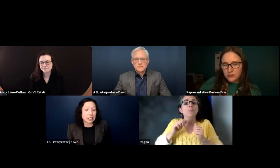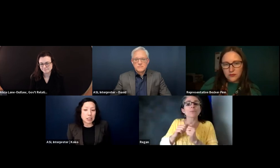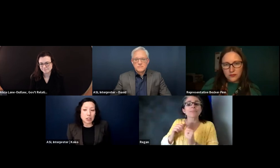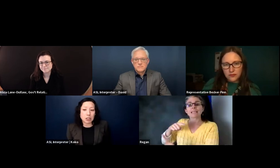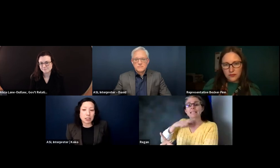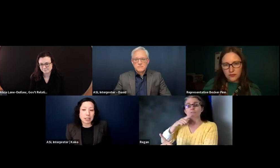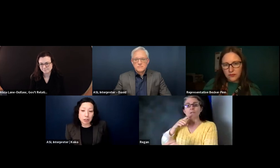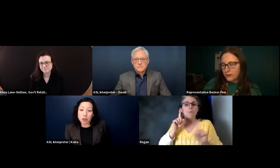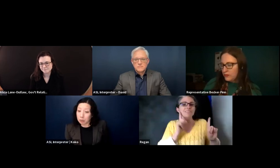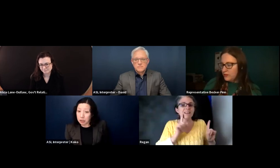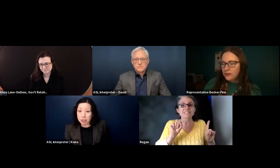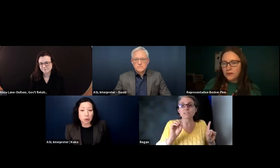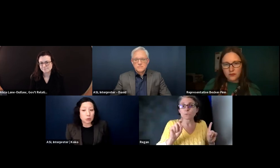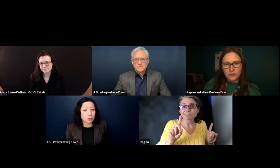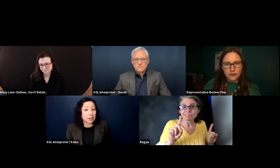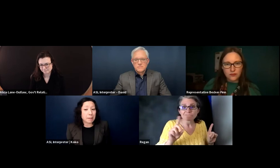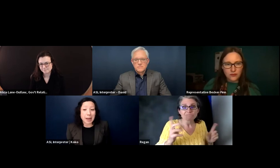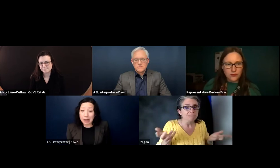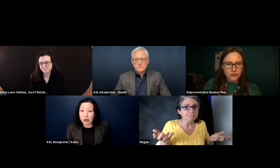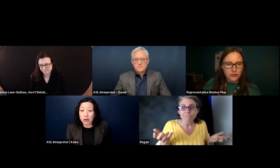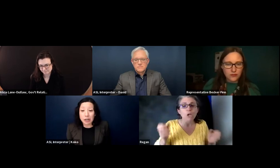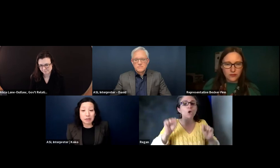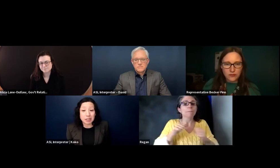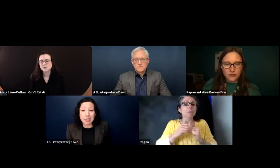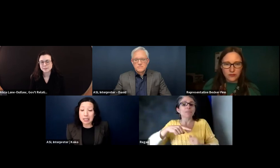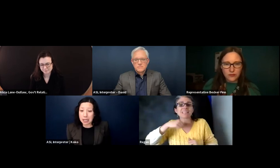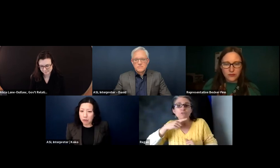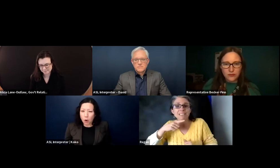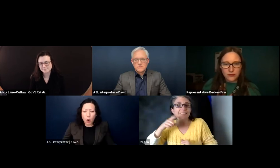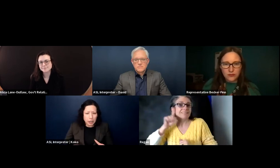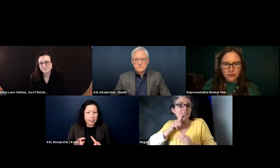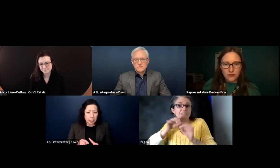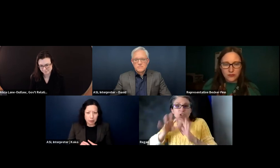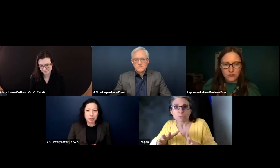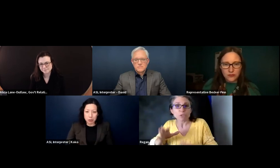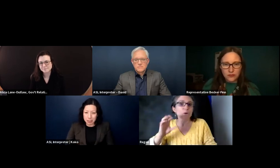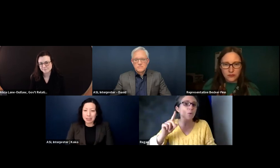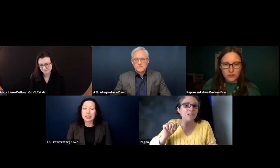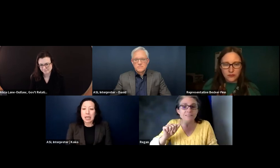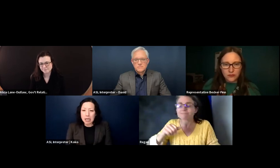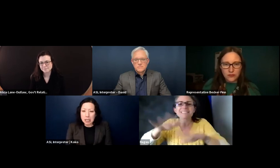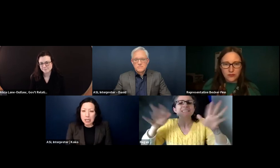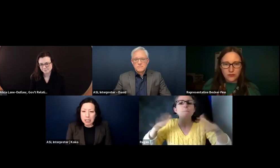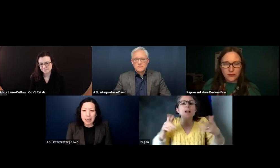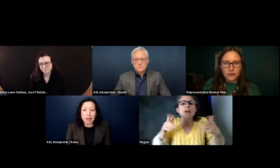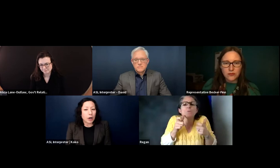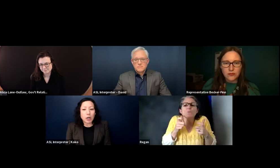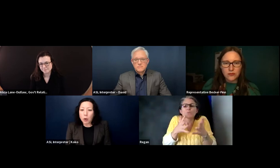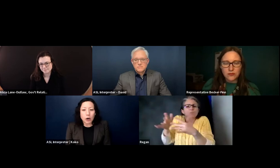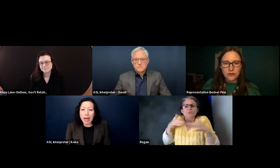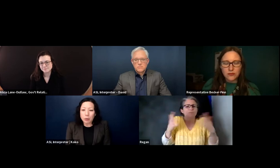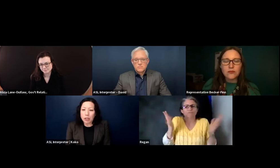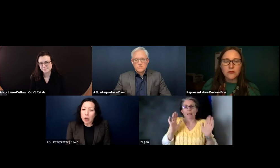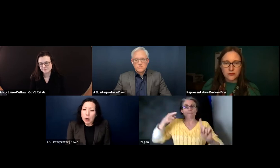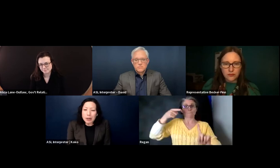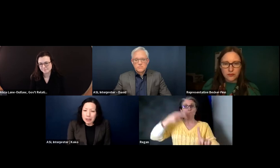with deaf interpreters, it wouldn't matter if it's a deaf or a hearing person or a